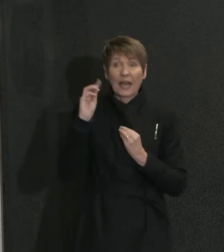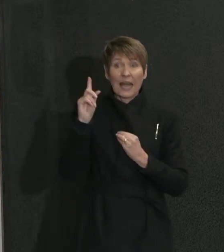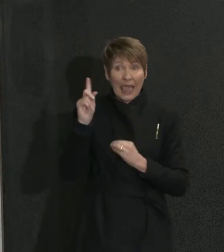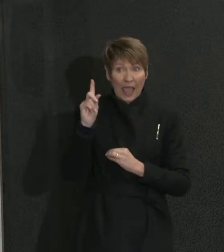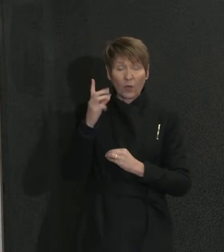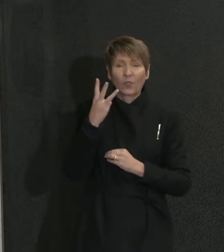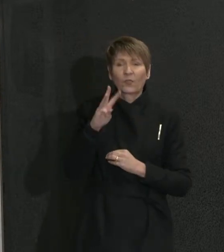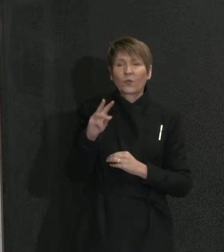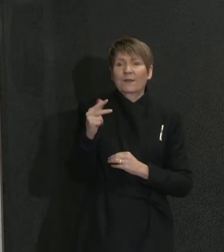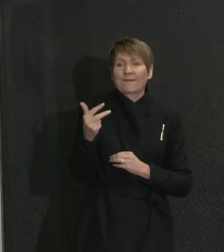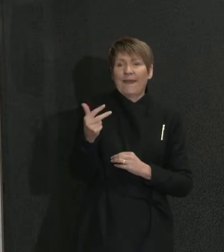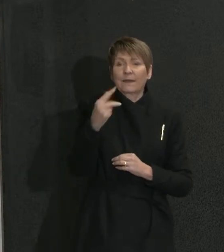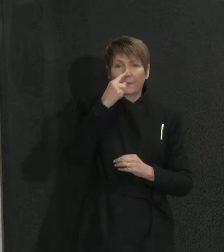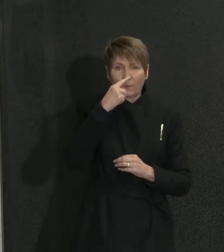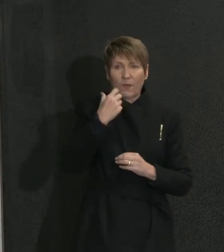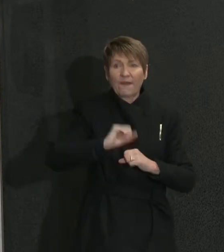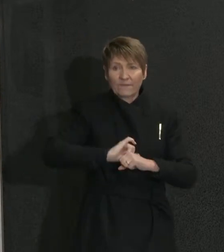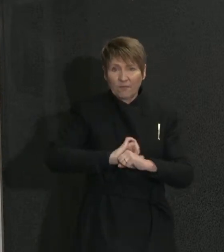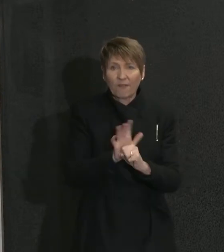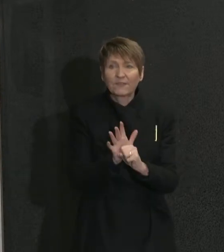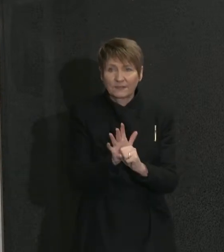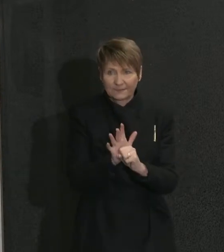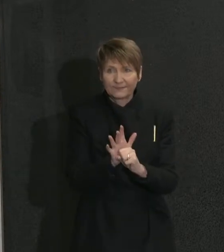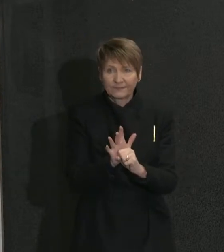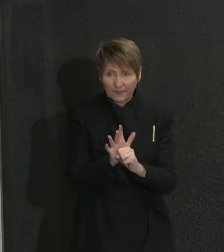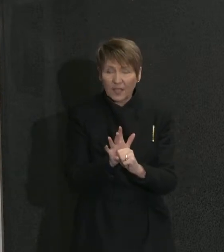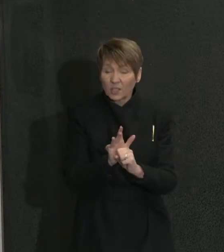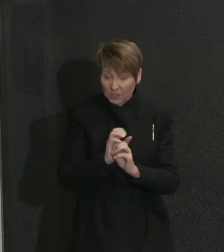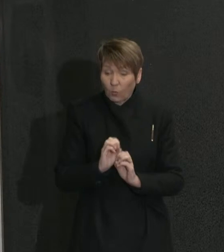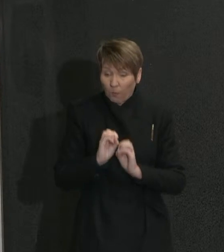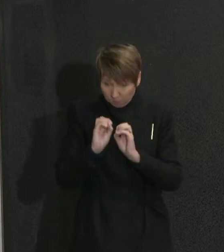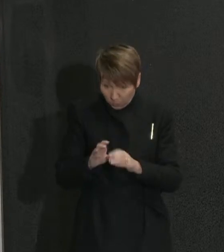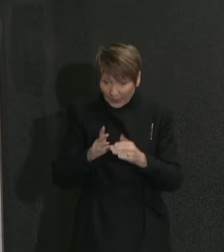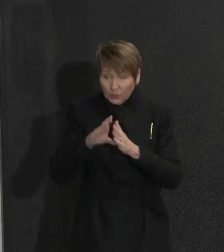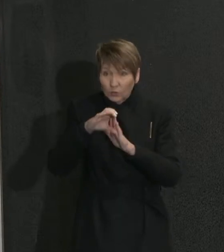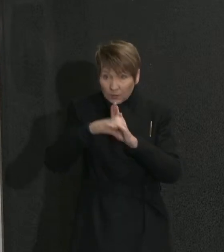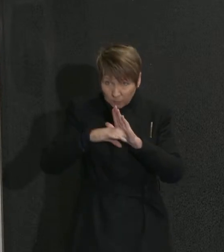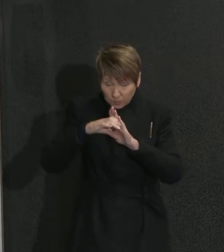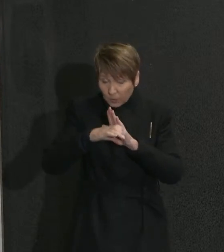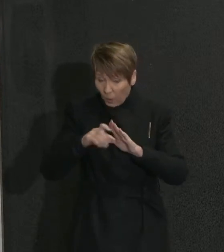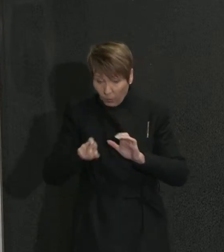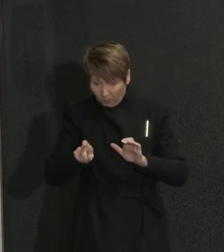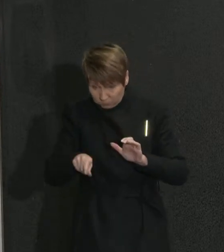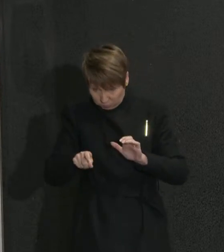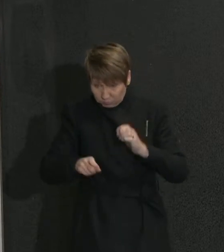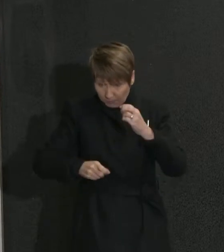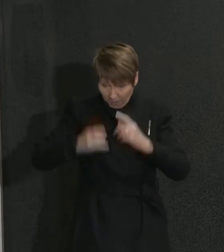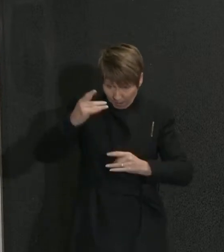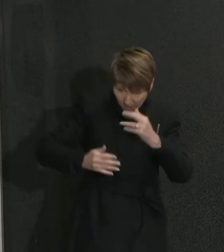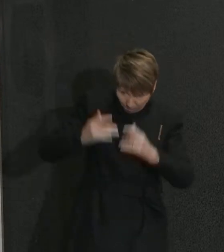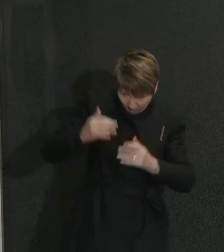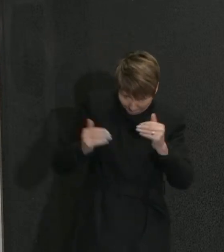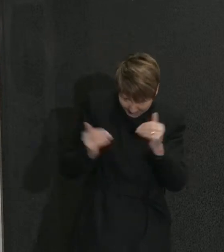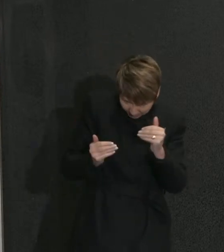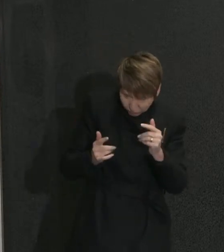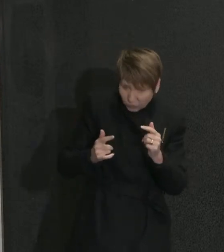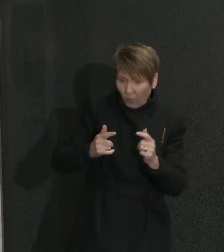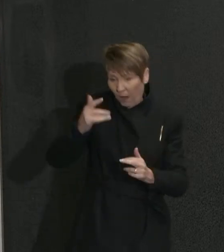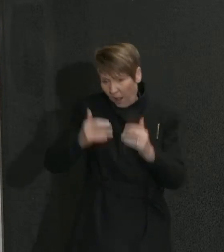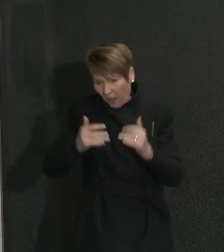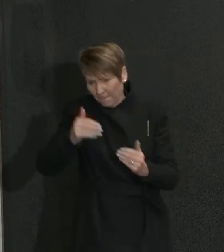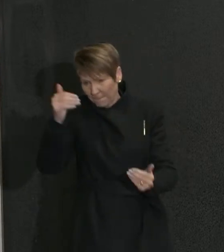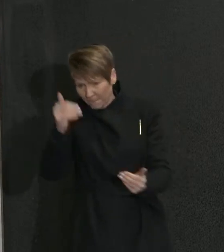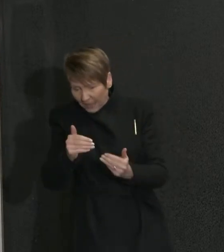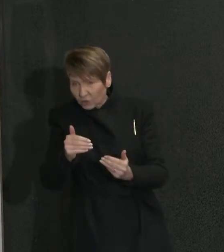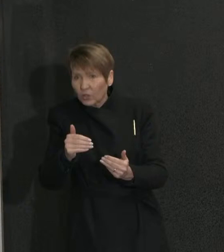sequenced. More information will come in over the coming days. And the epidemiologists and the contact tracers are doing all they can to find every possible link. And we'll work our way through that. We always do.